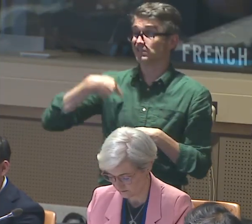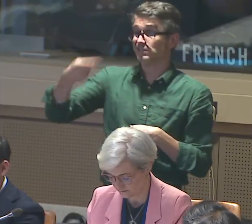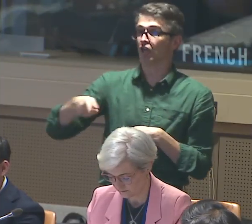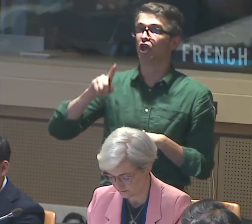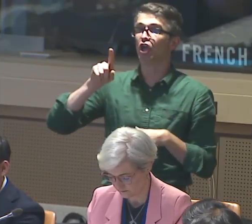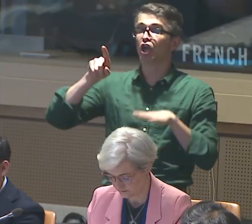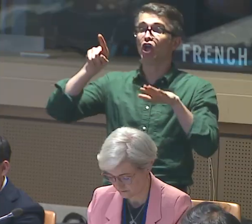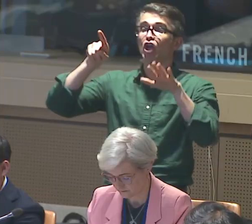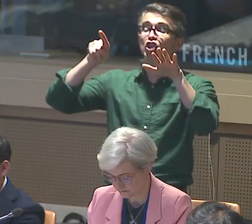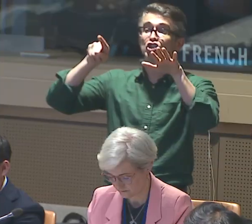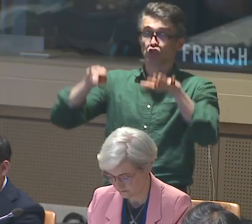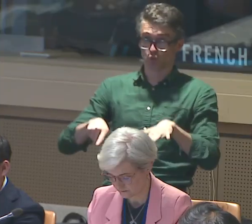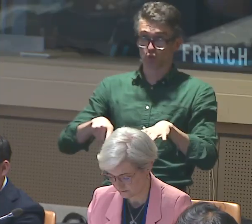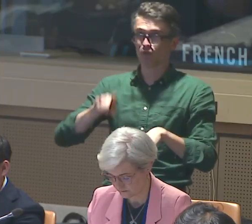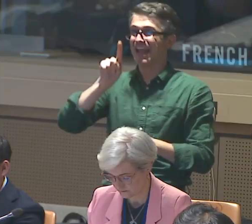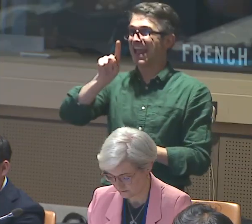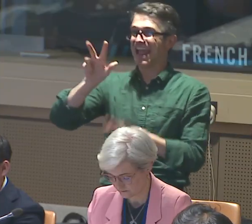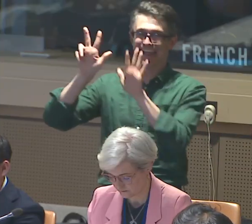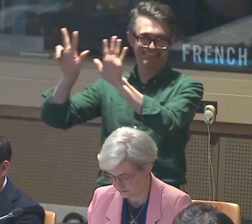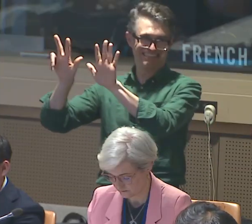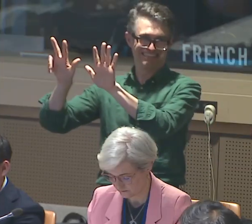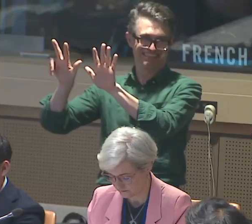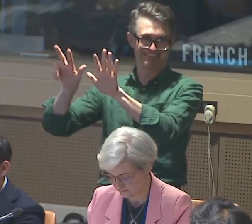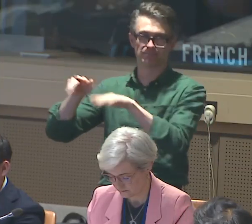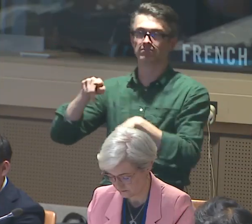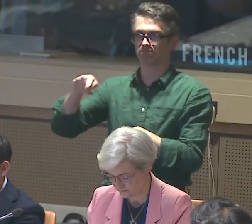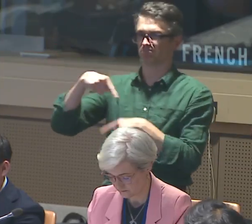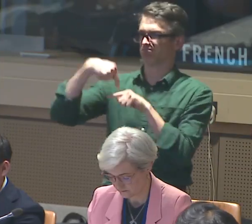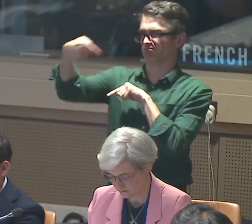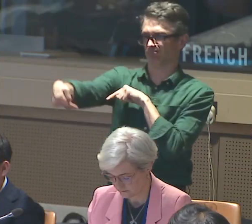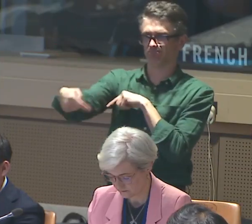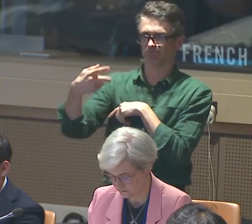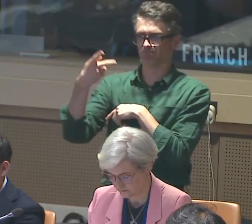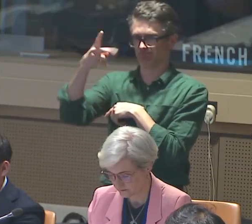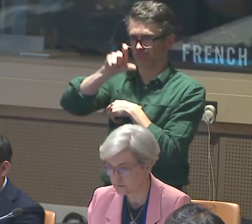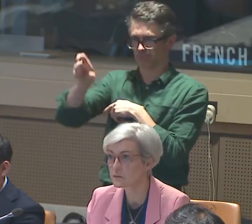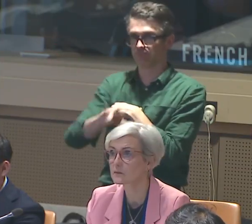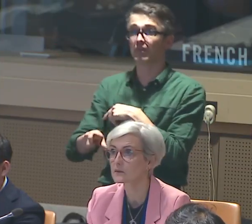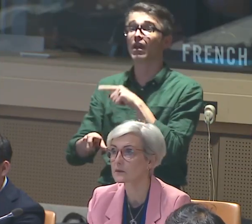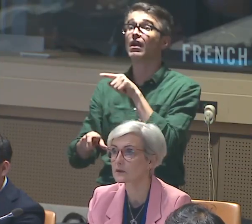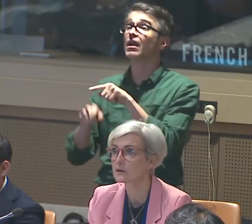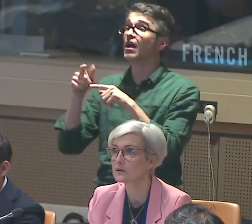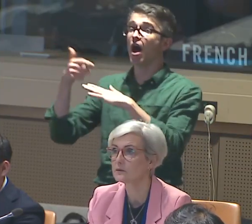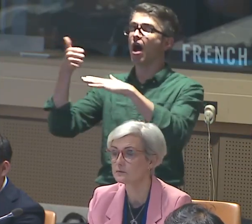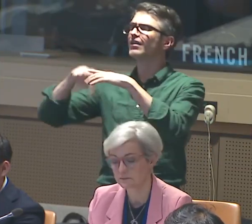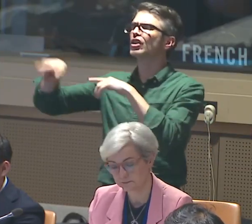version of the compendium, and this will be done on the socialprotection.org